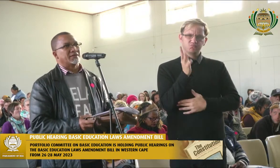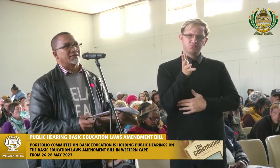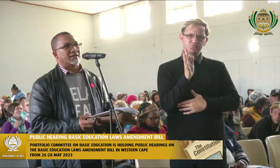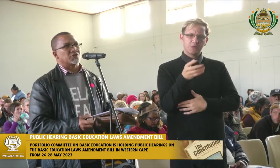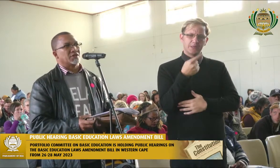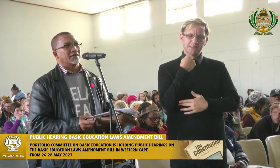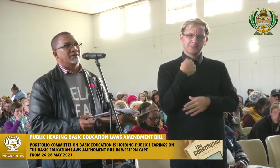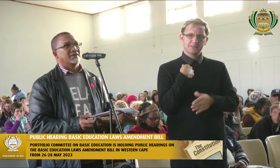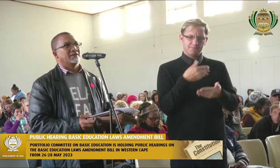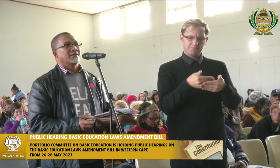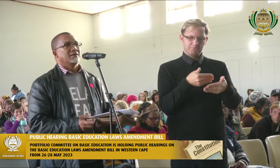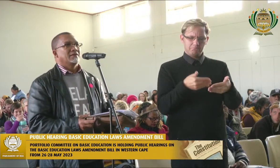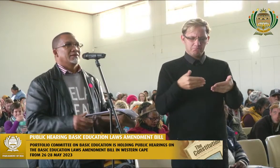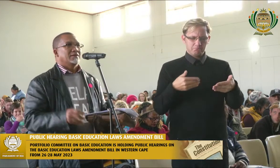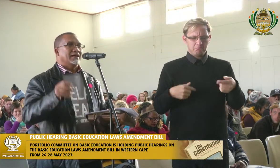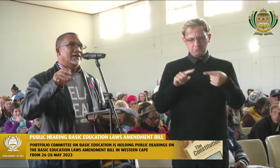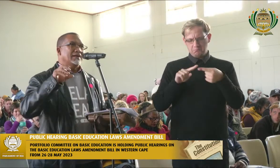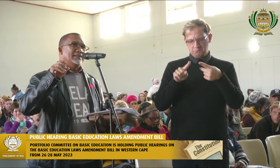previous speakers actually